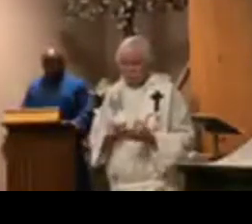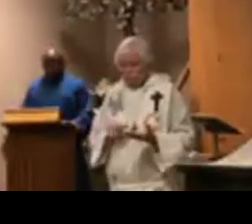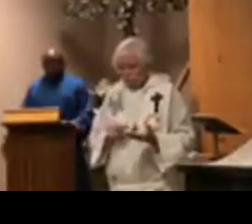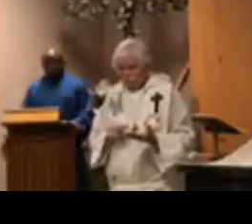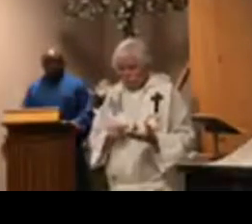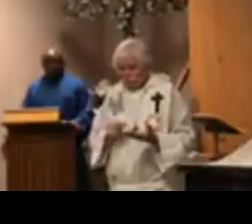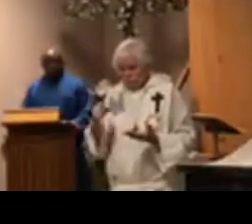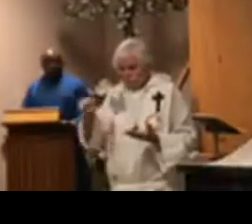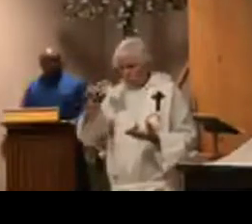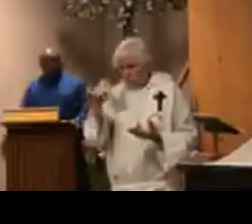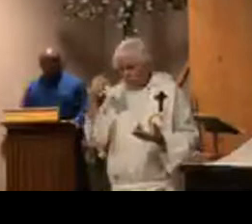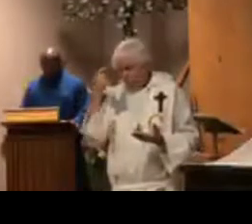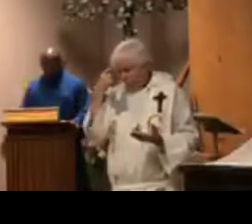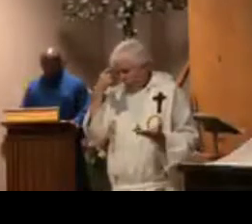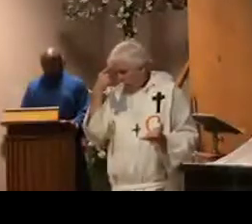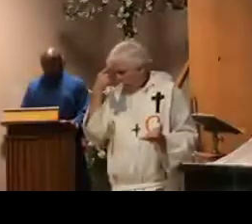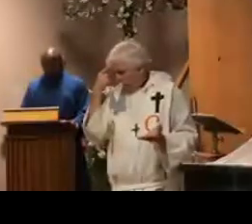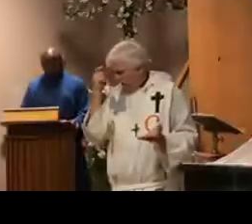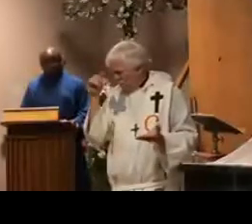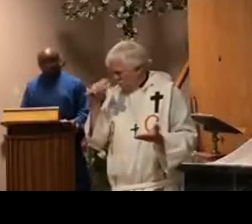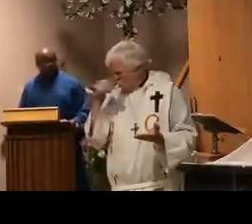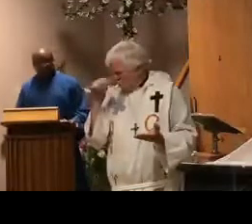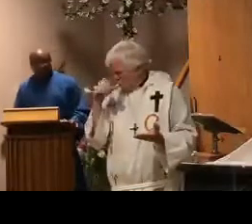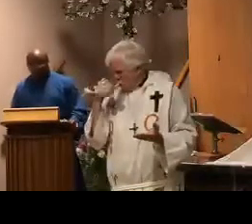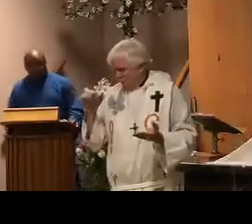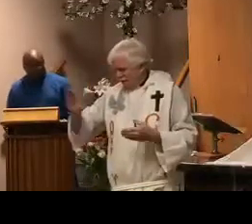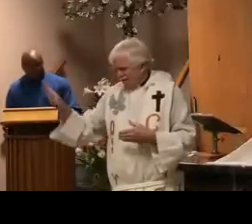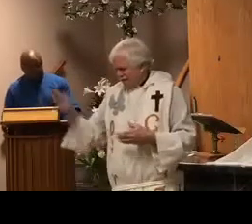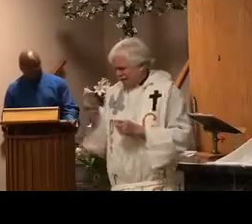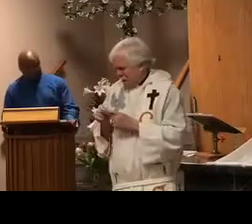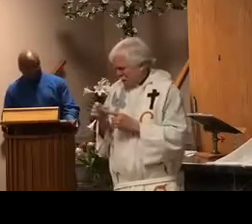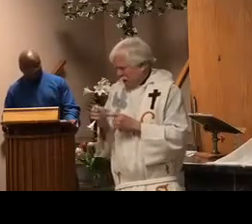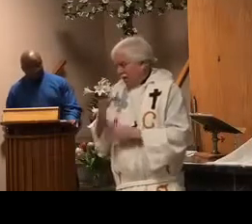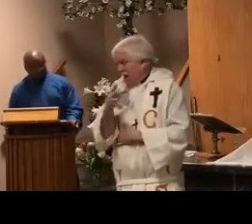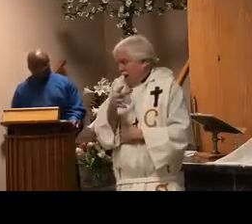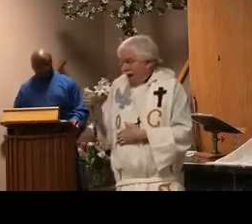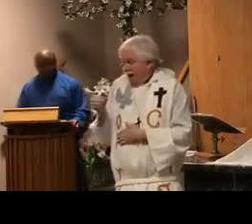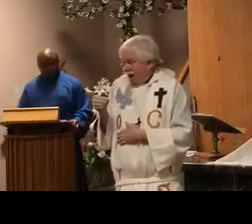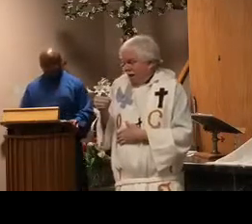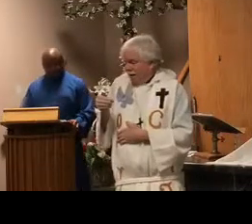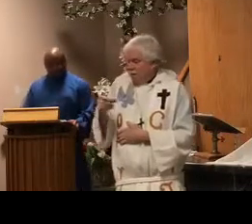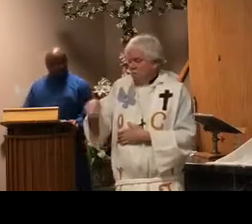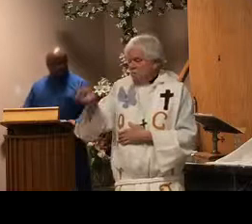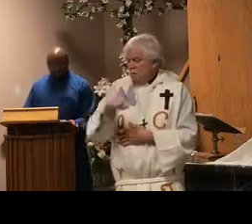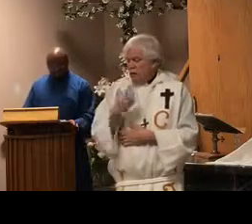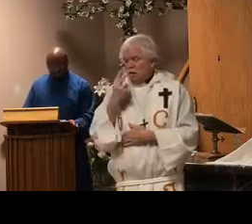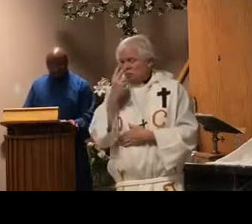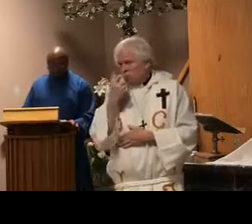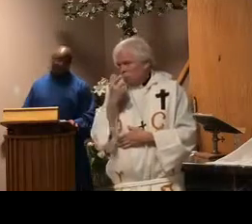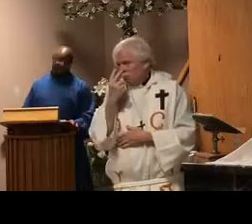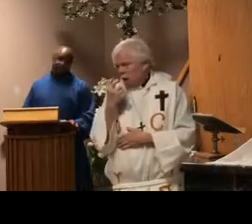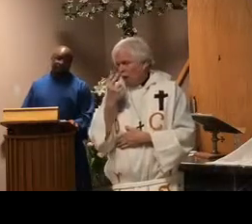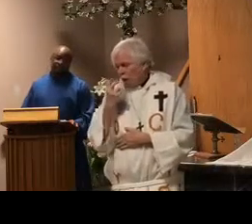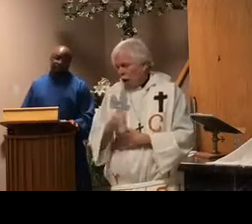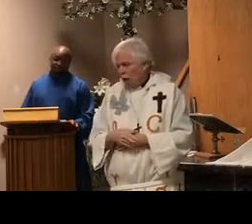all of the women, they told the followers about the recent things. But the followers, they thought their words were truly foolish